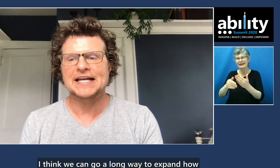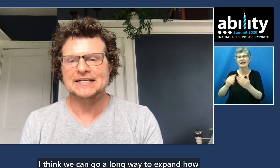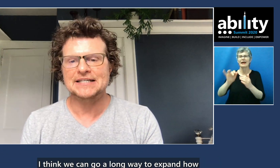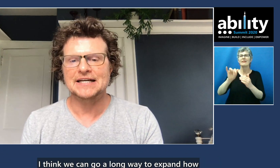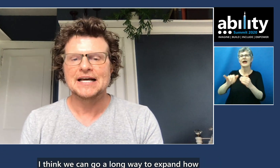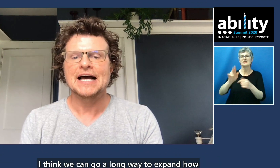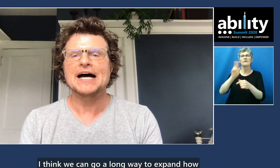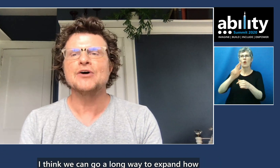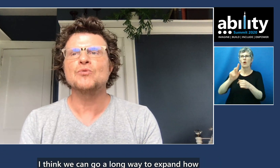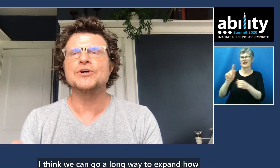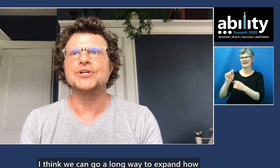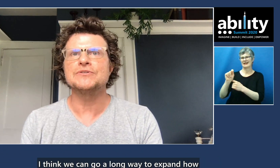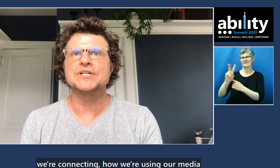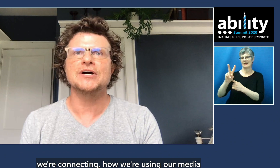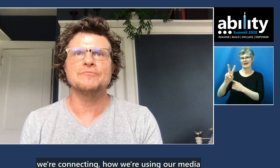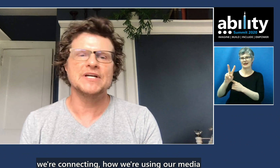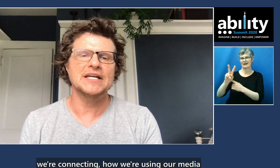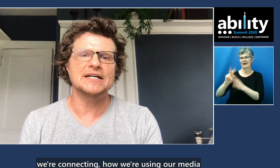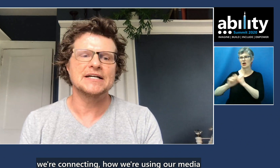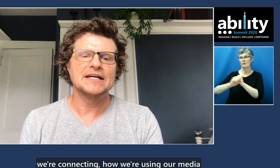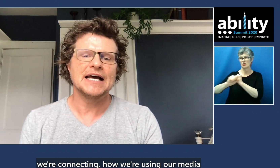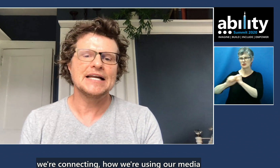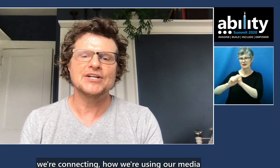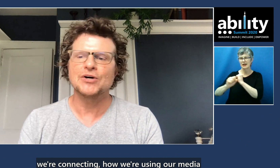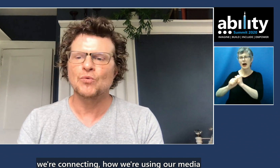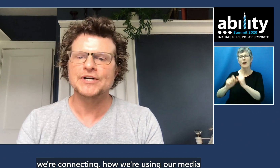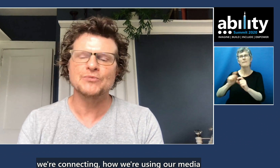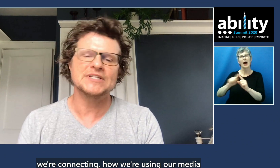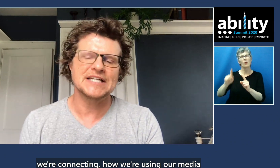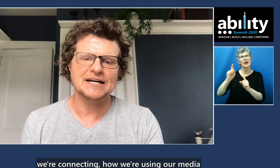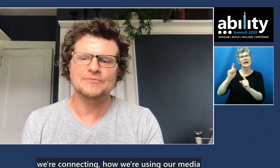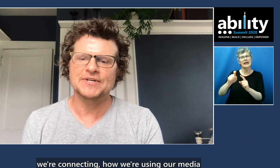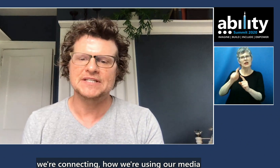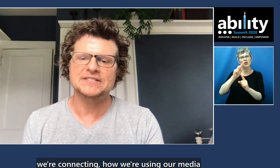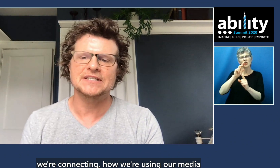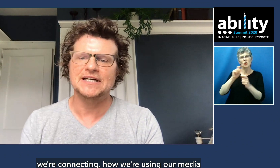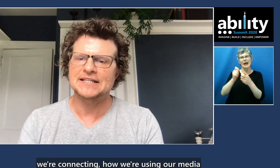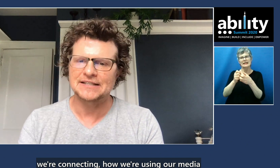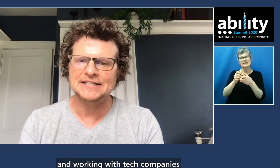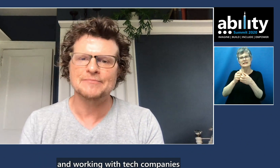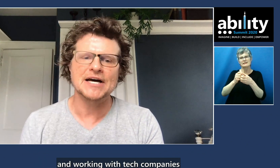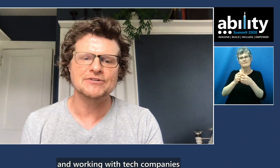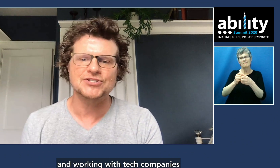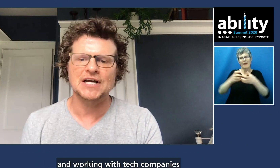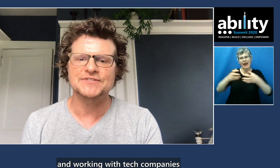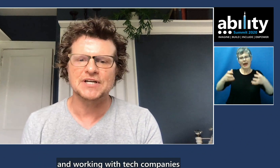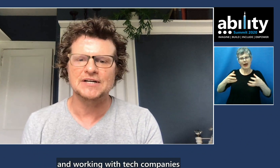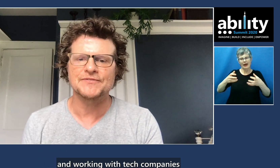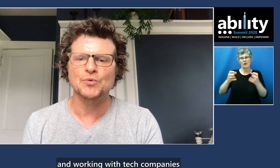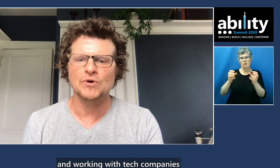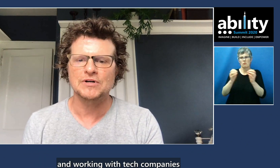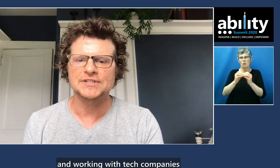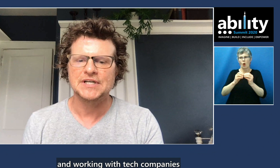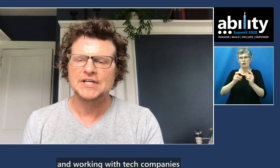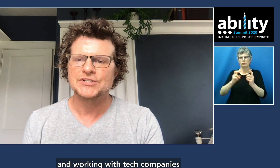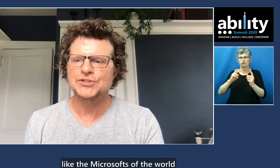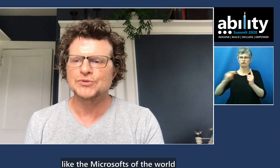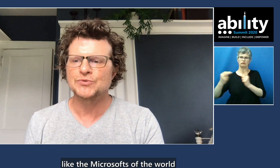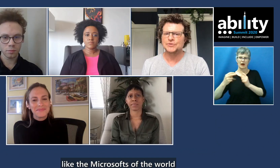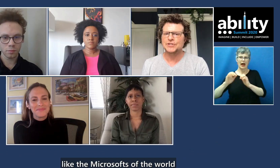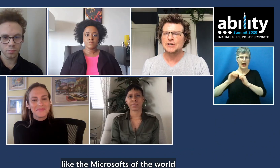we're connecting, how we're using our media, and working with tech companies like the Microsofts of the